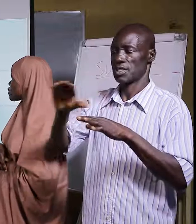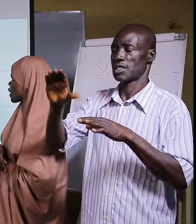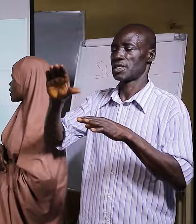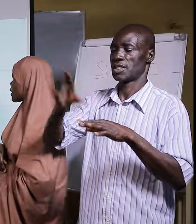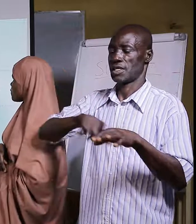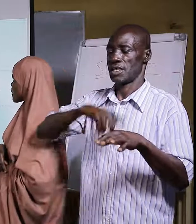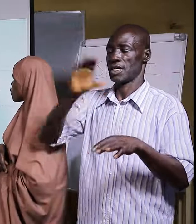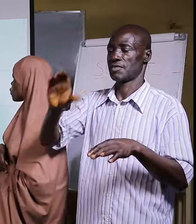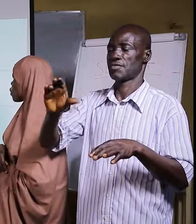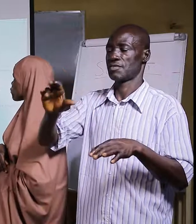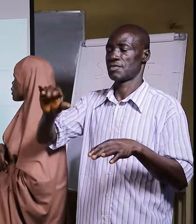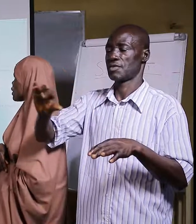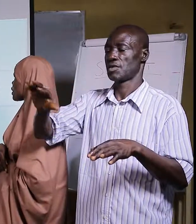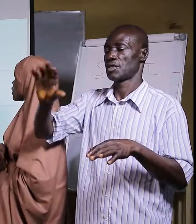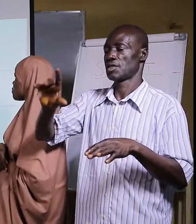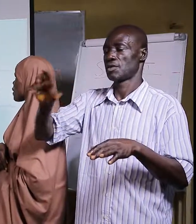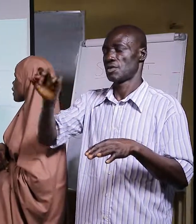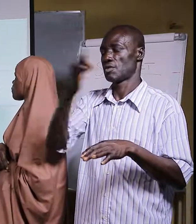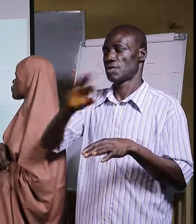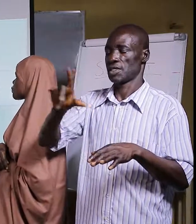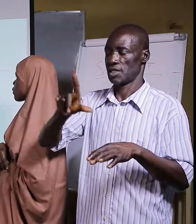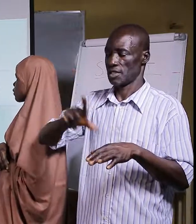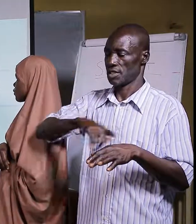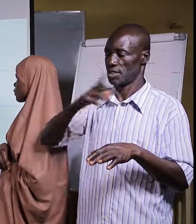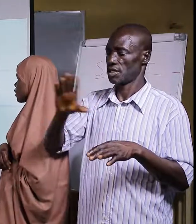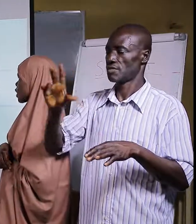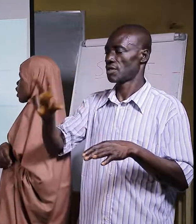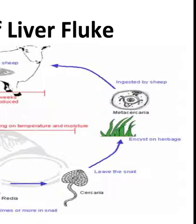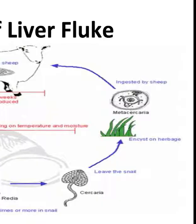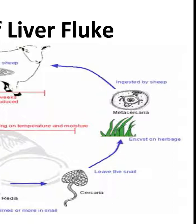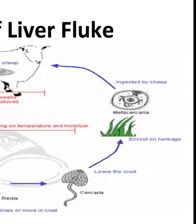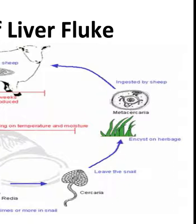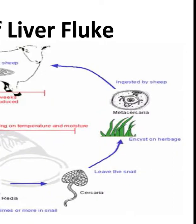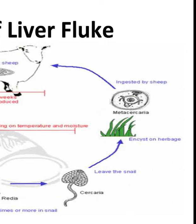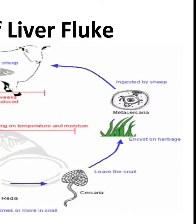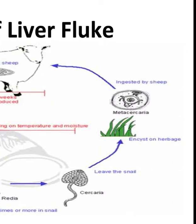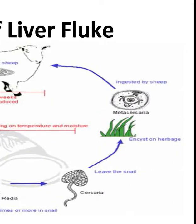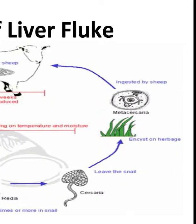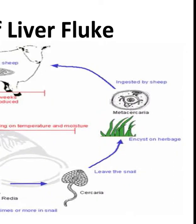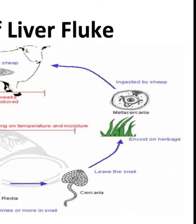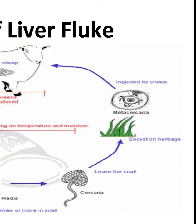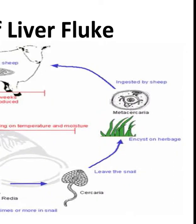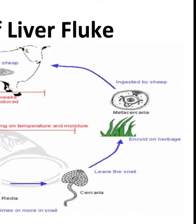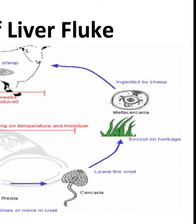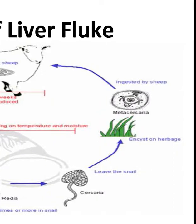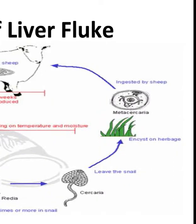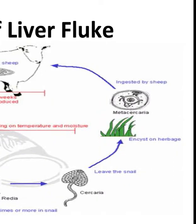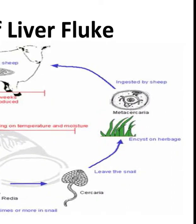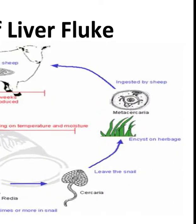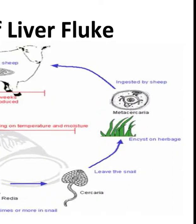Now, let's look at the life cycle of a liver flug. When it lays